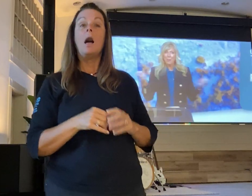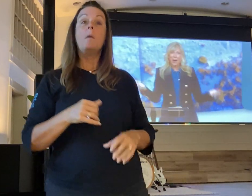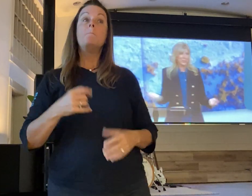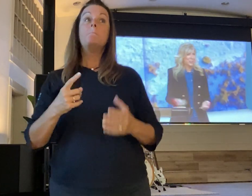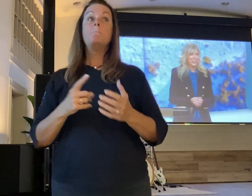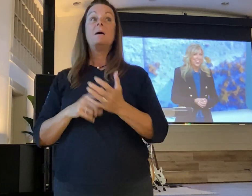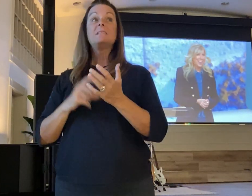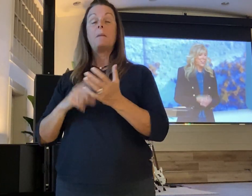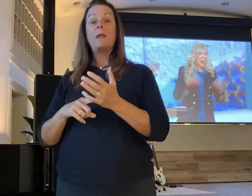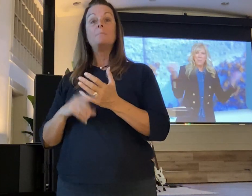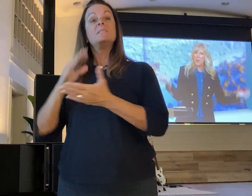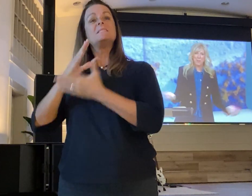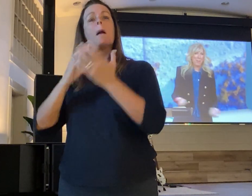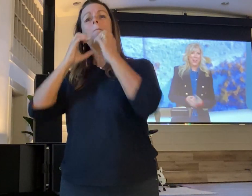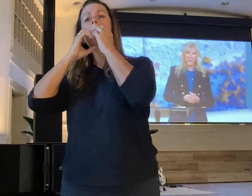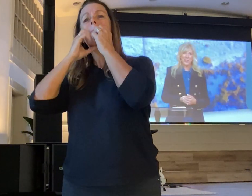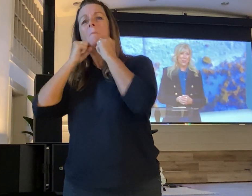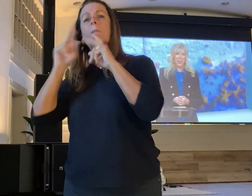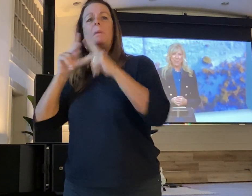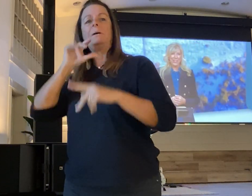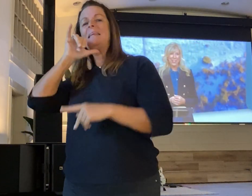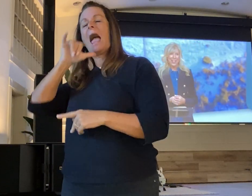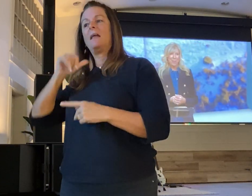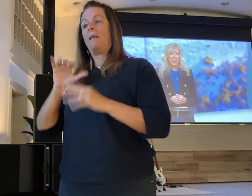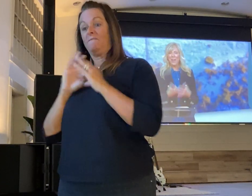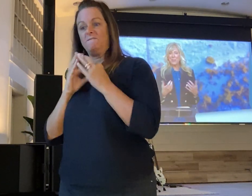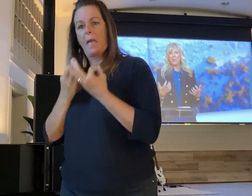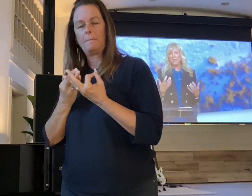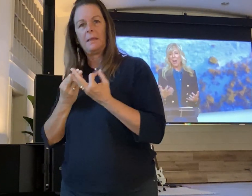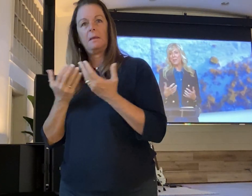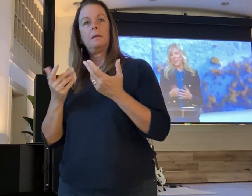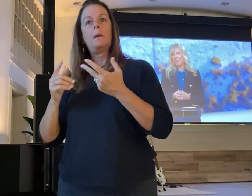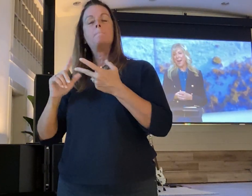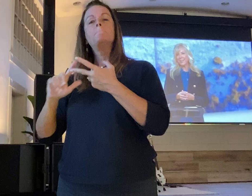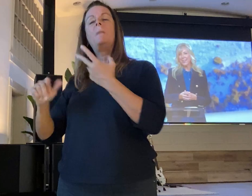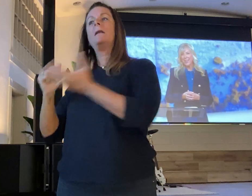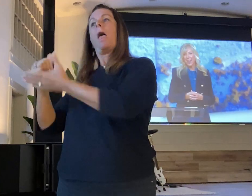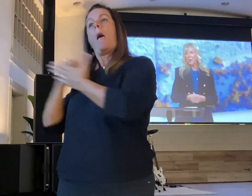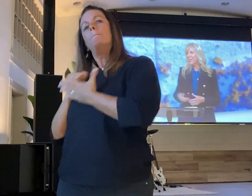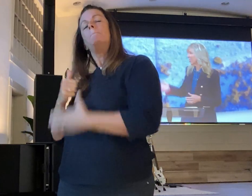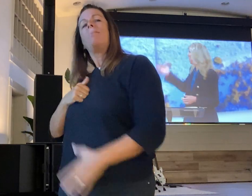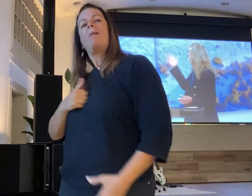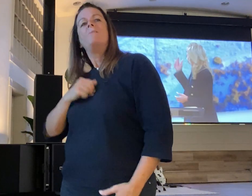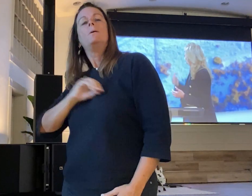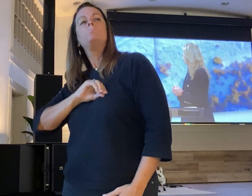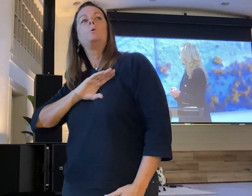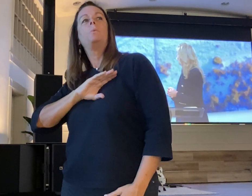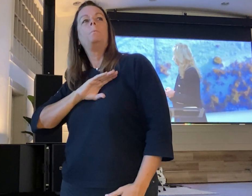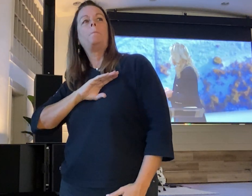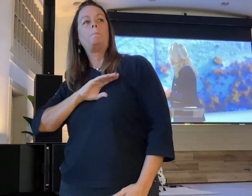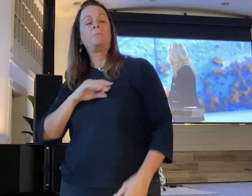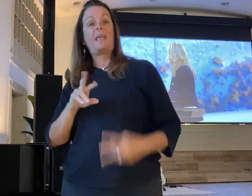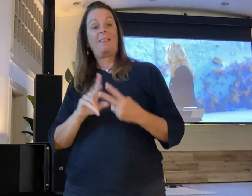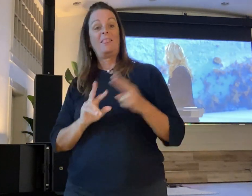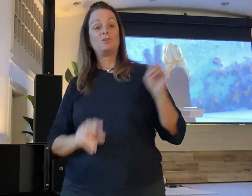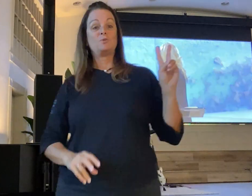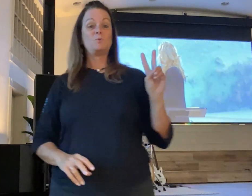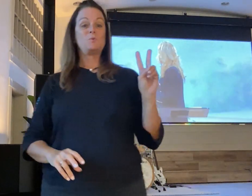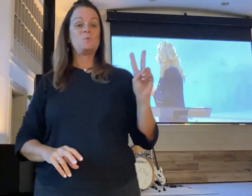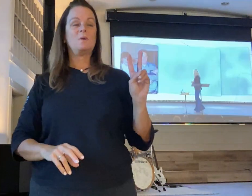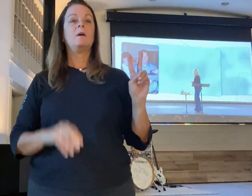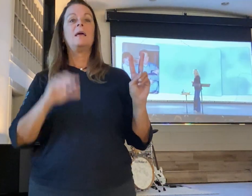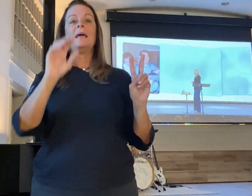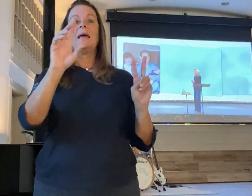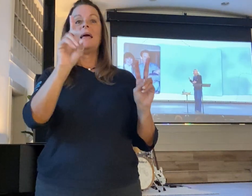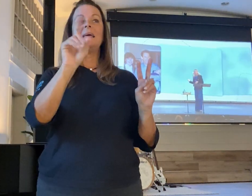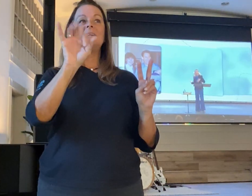diamonds in my life that are not pastors, and they're not part of my biological family, but they've had a profound impact. I want to tell you a little bit about David and Marla. And